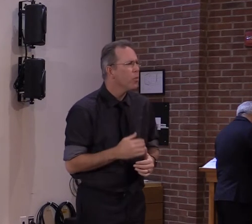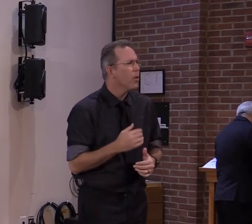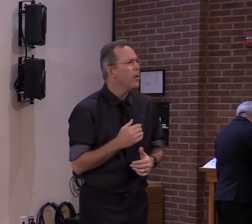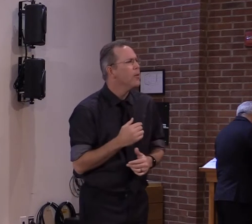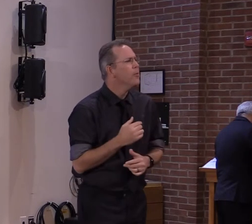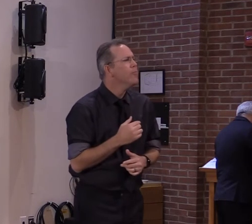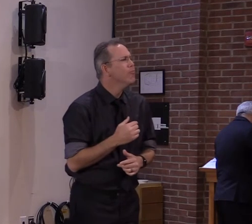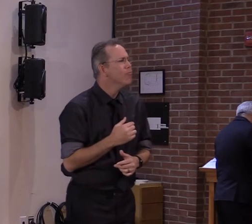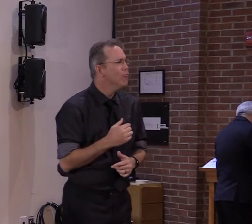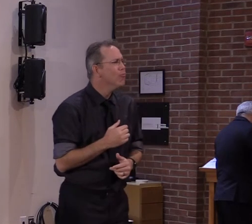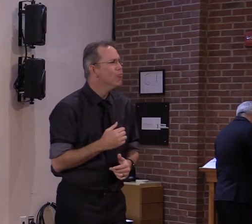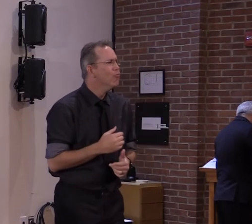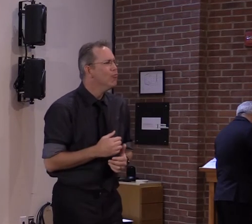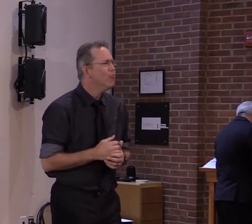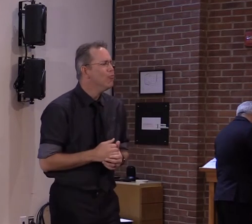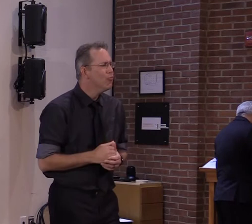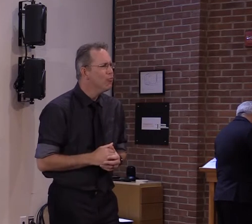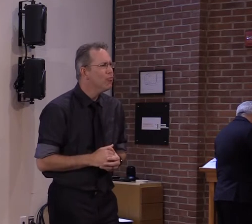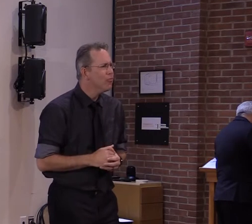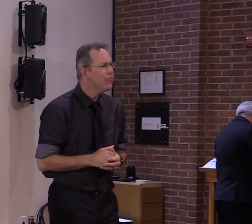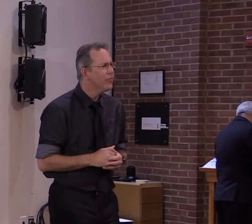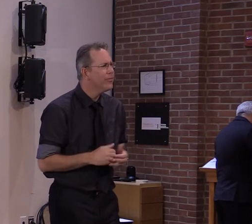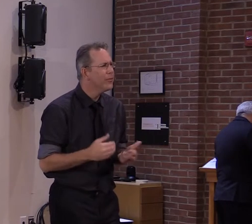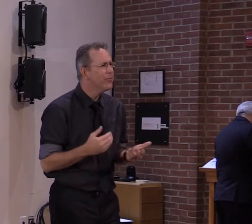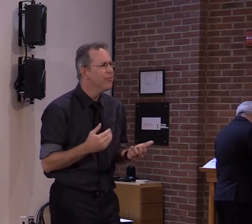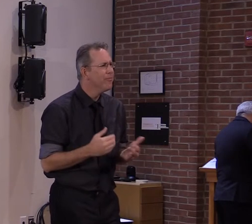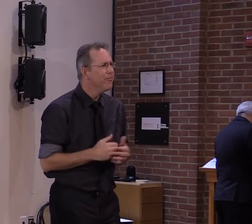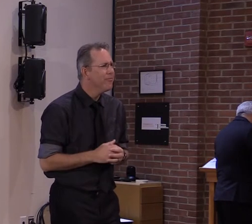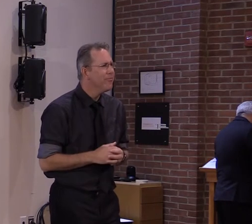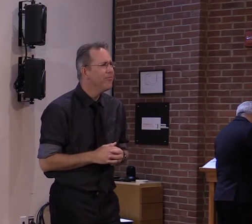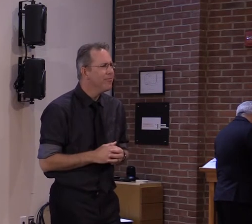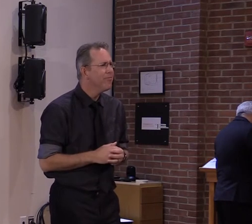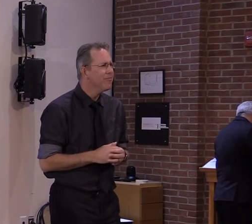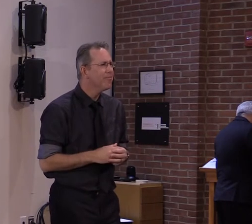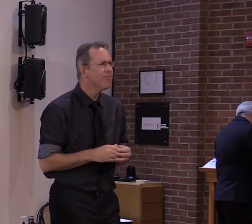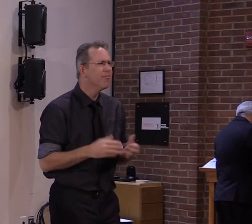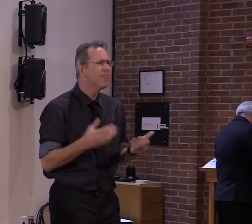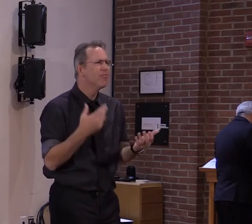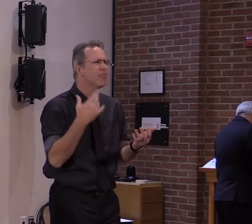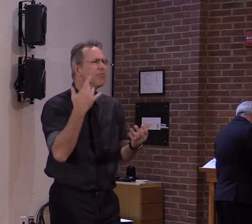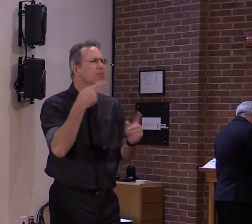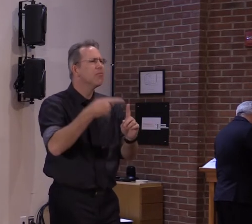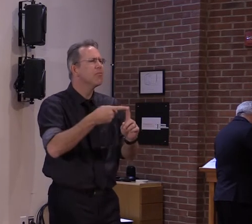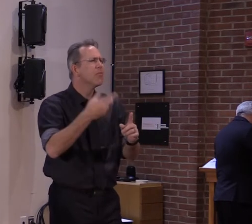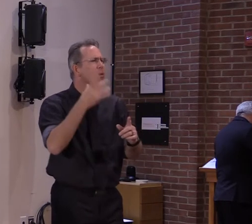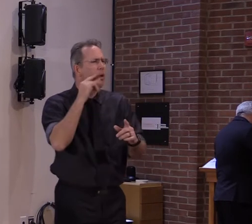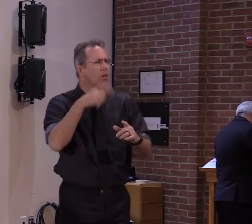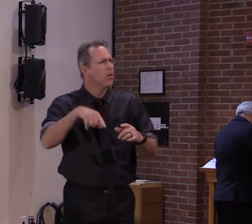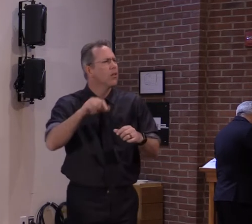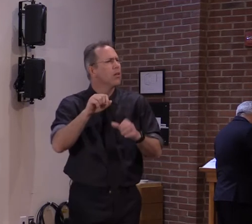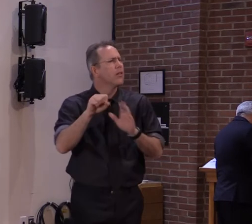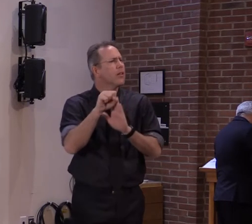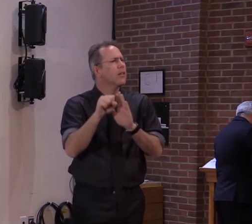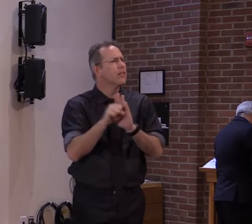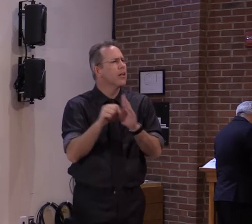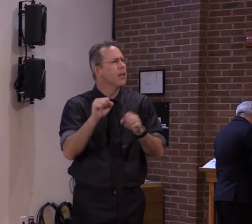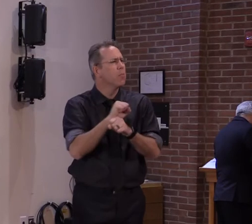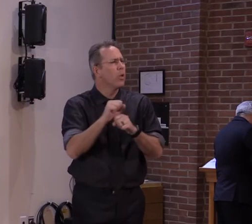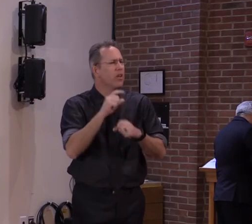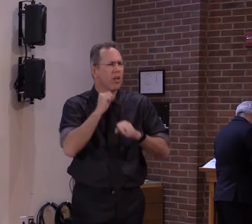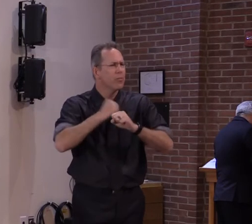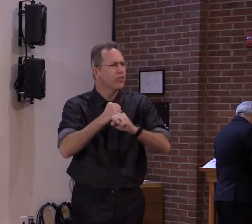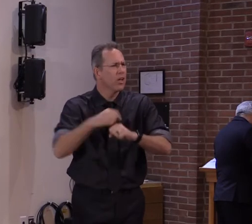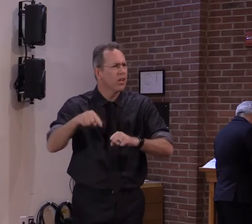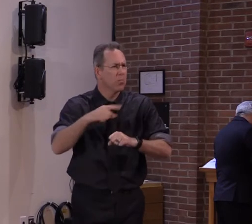safe, but apparently the state doesn't think it's safe for their own workers? Yeah, Mike, so to reiterate the governor's comments from